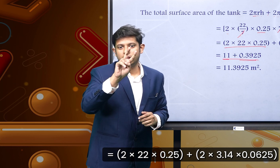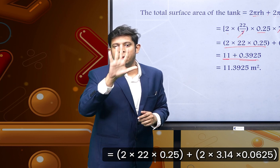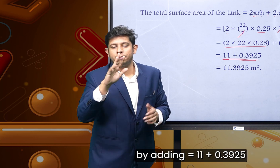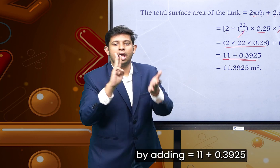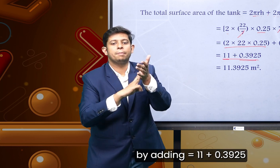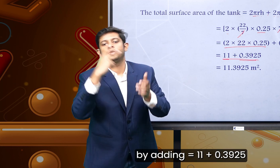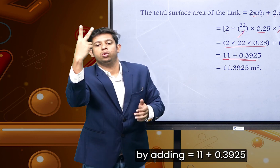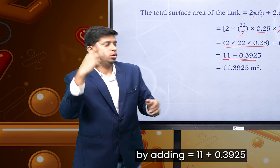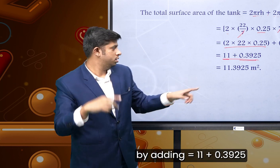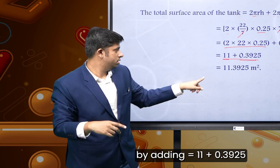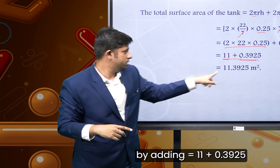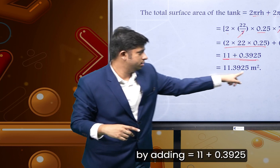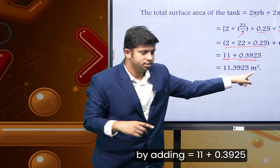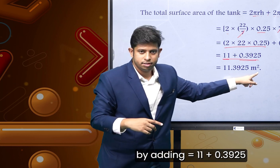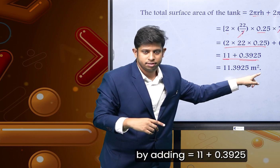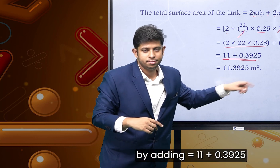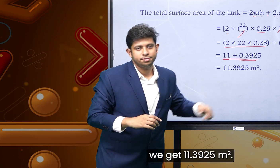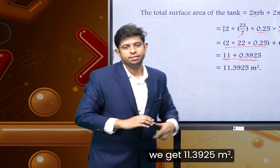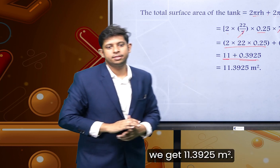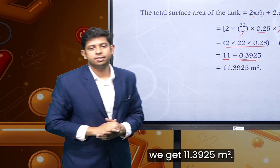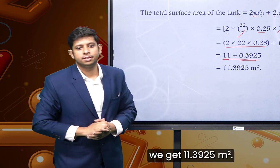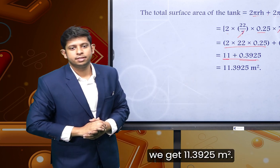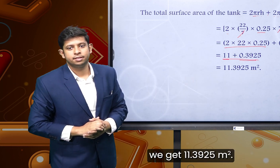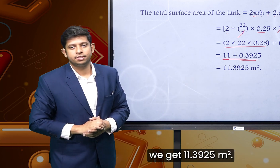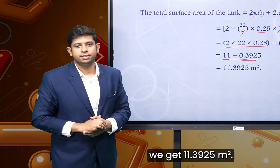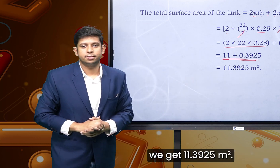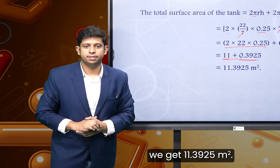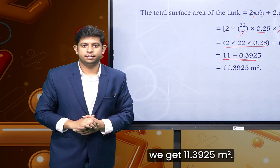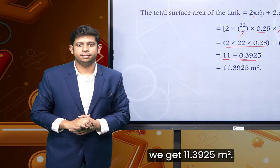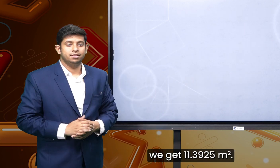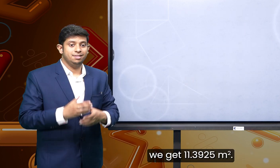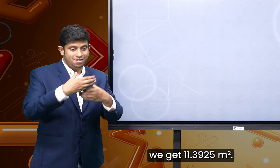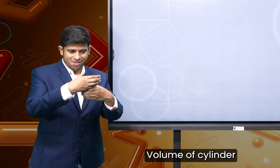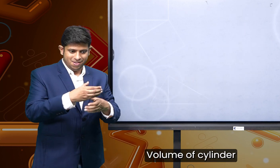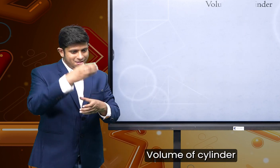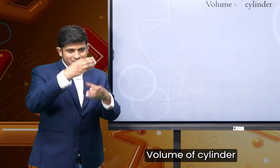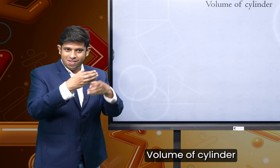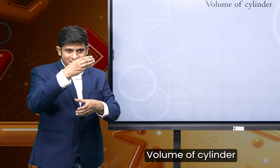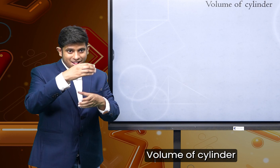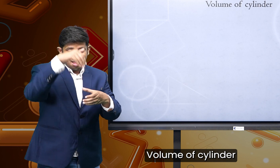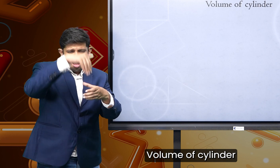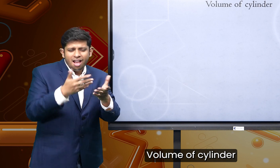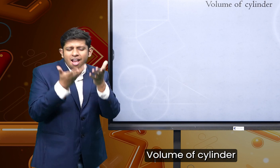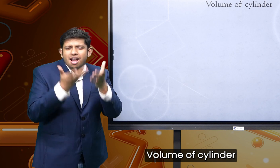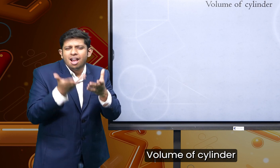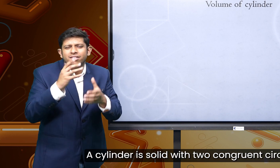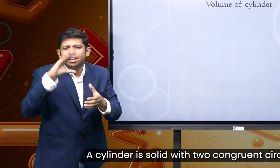By adding 11 plus 0.3925, we get 11.3925 meters square. Volume of cylinder. A